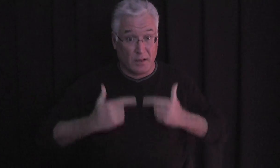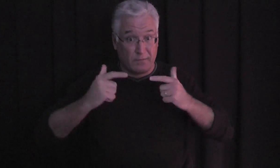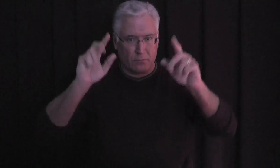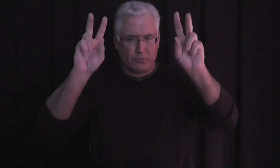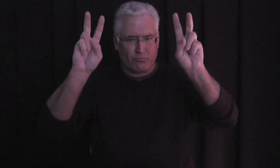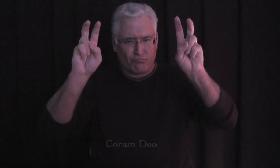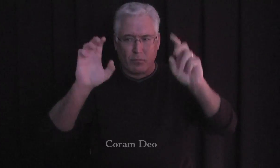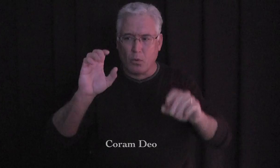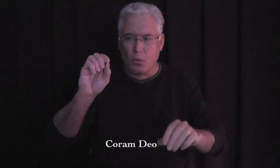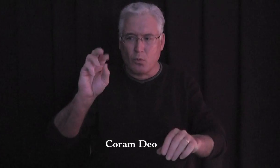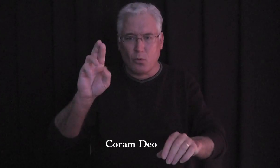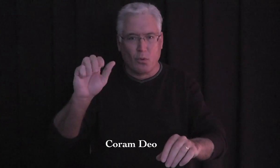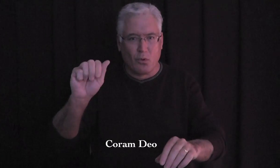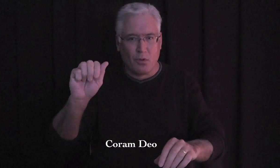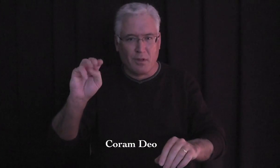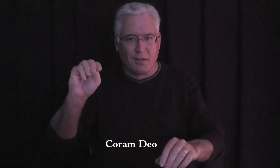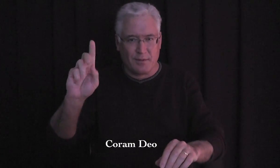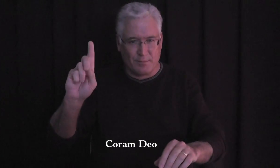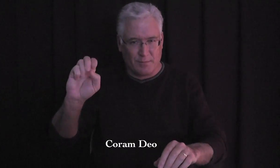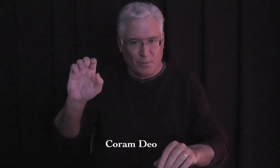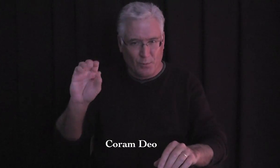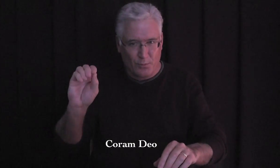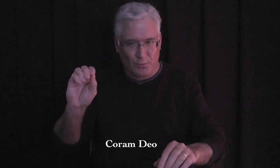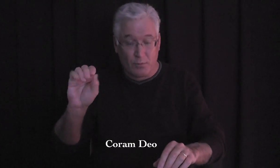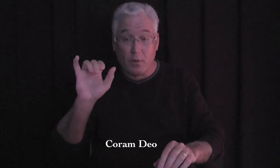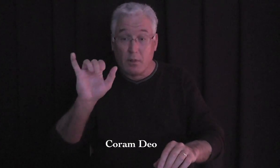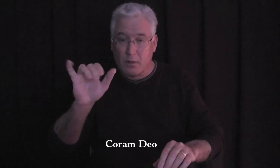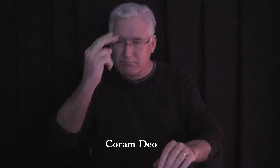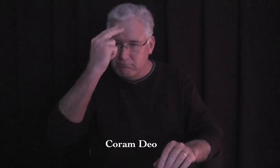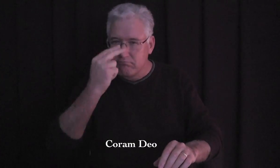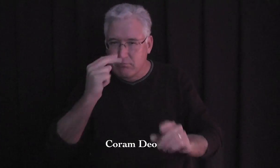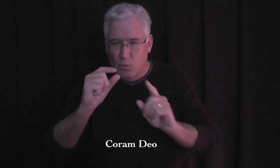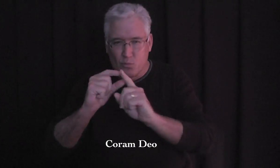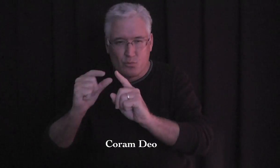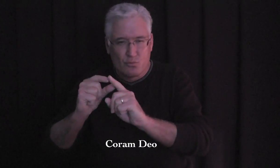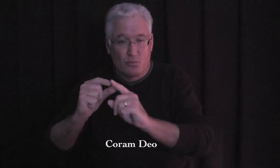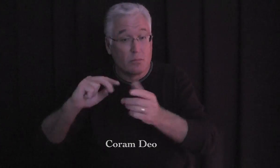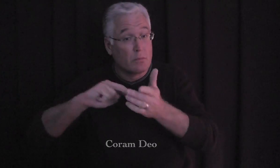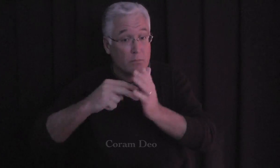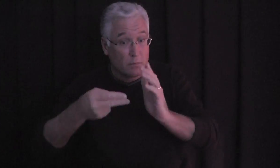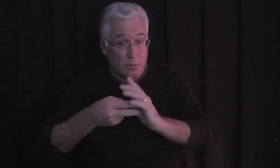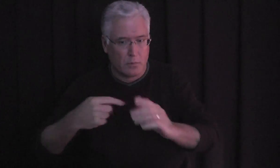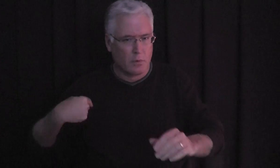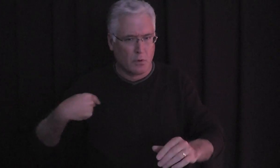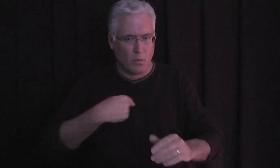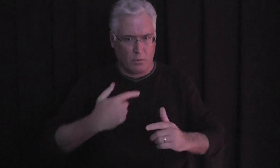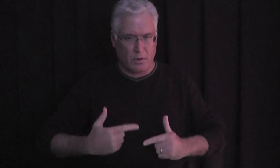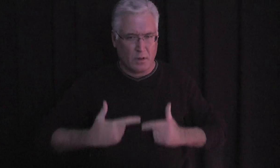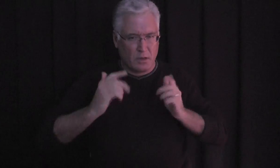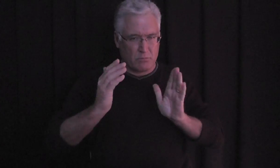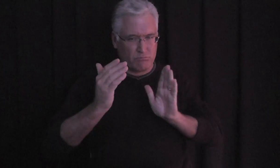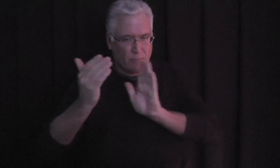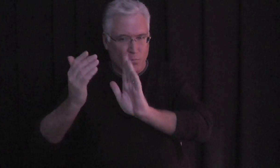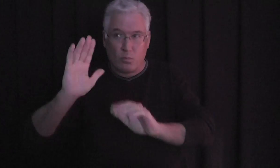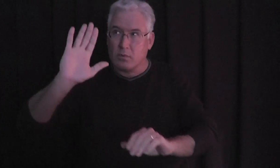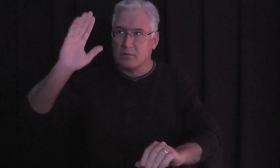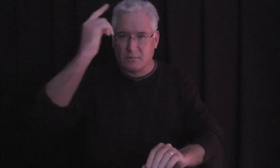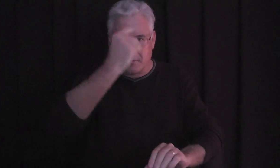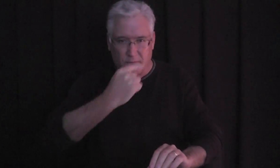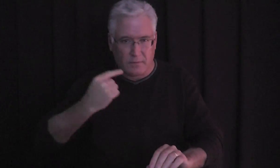about, our life in living Coram Deo. And that's a Latin word, and it means, that we're living